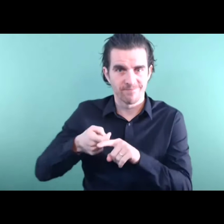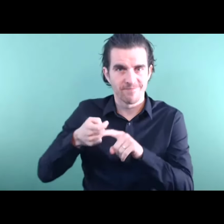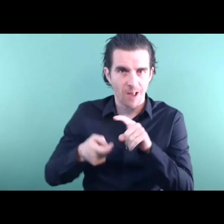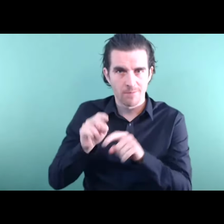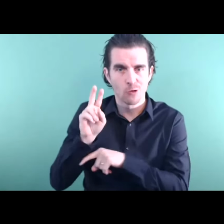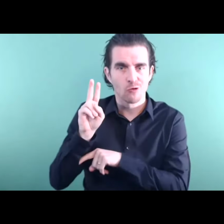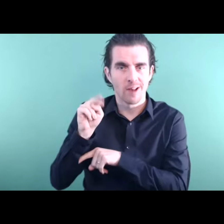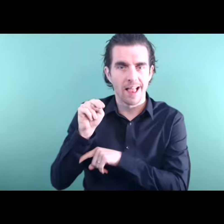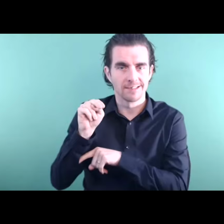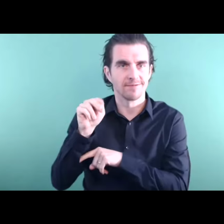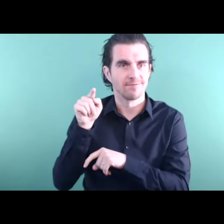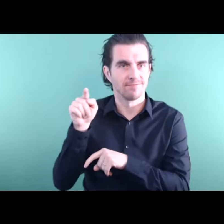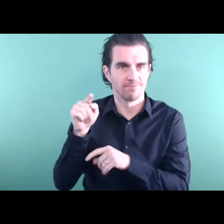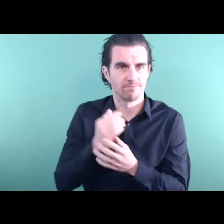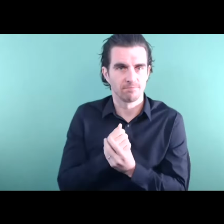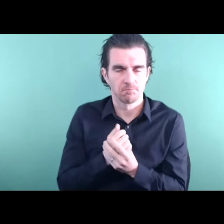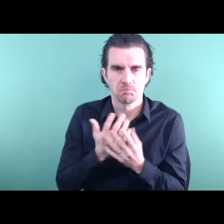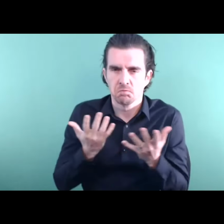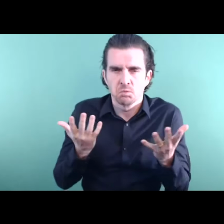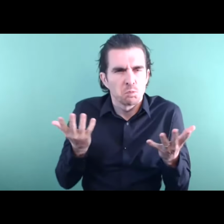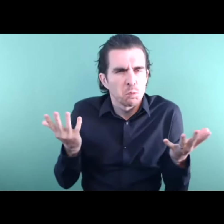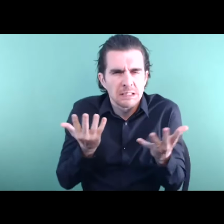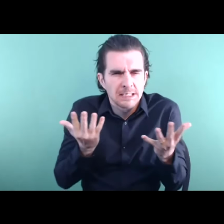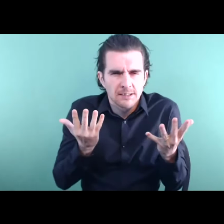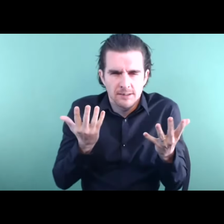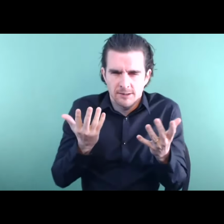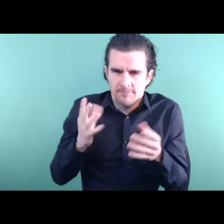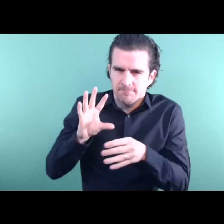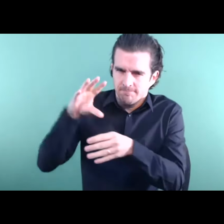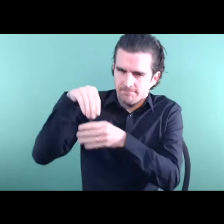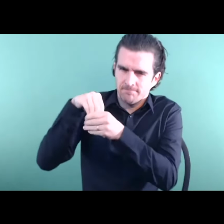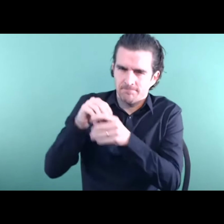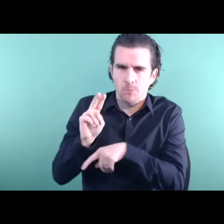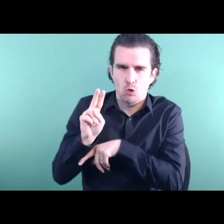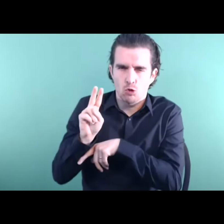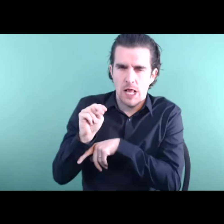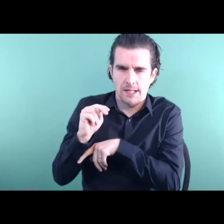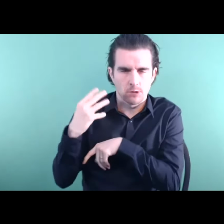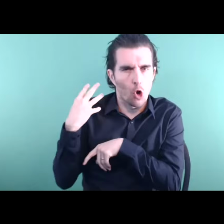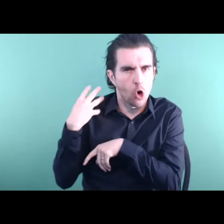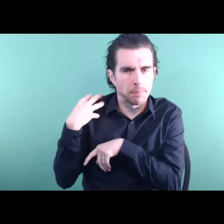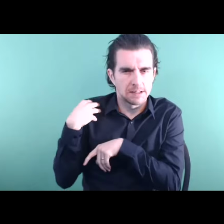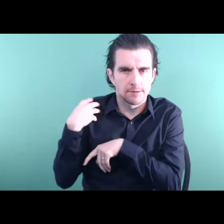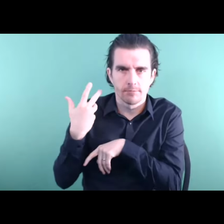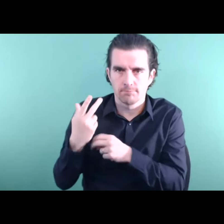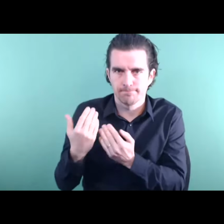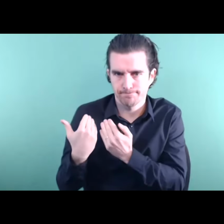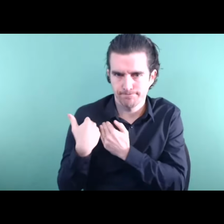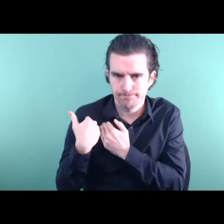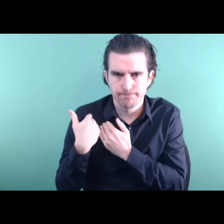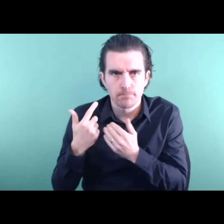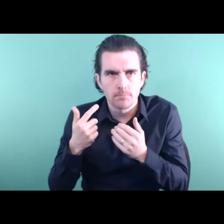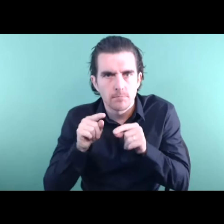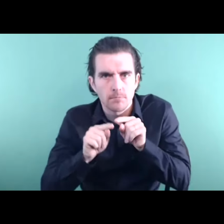UN committee receiving evidence from states, what it's like to do inquiries